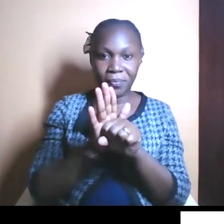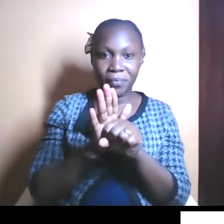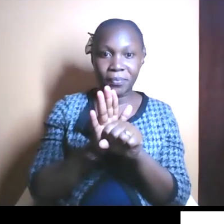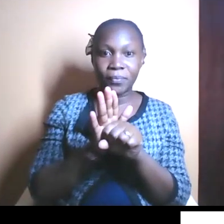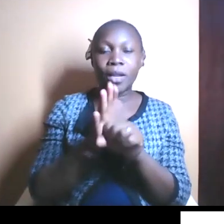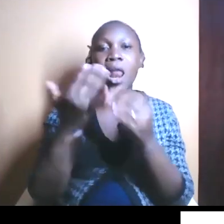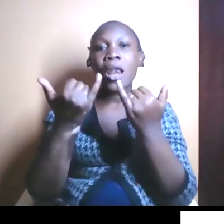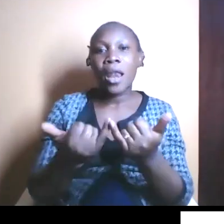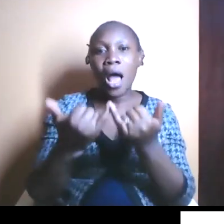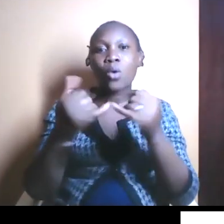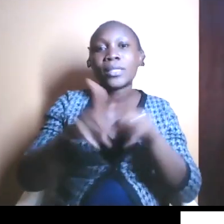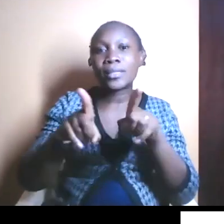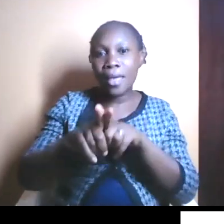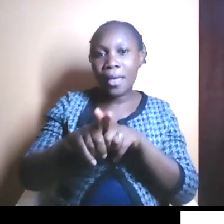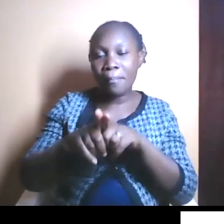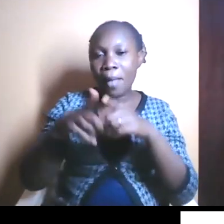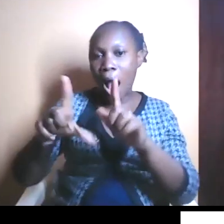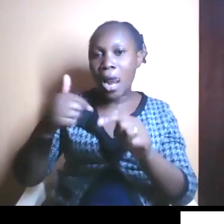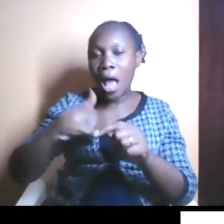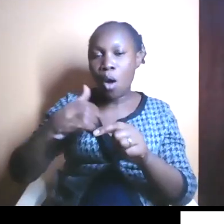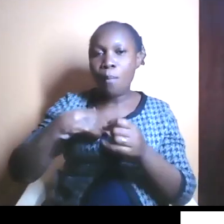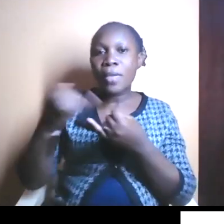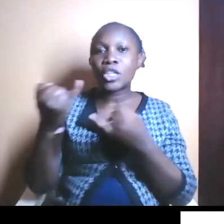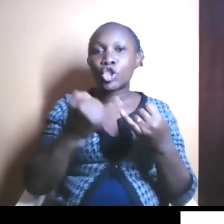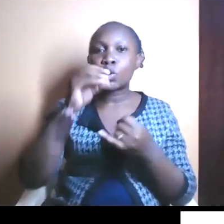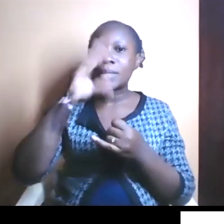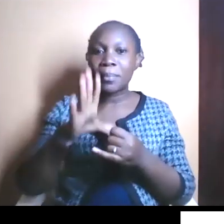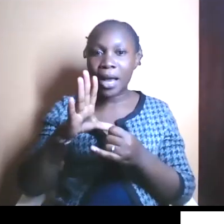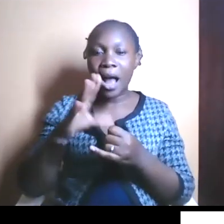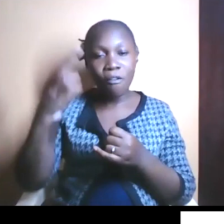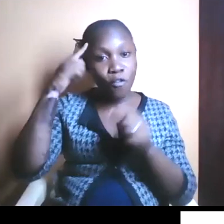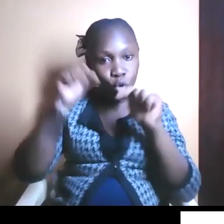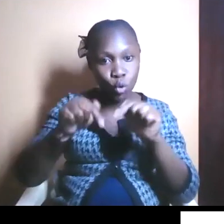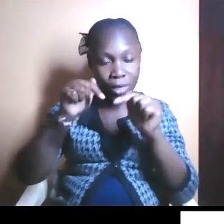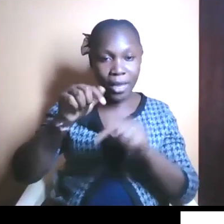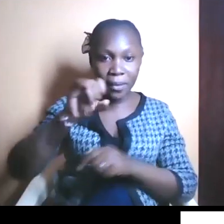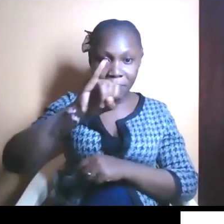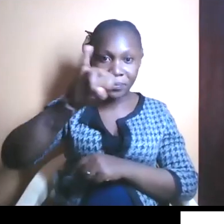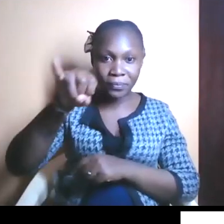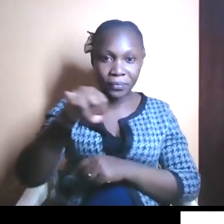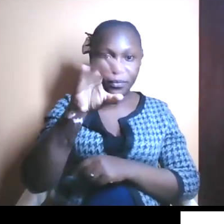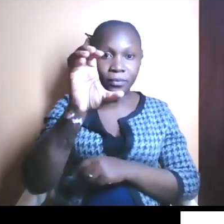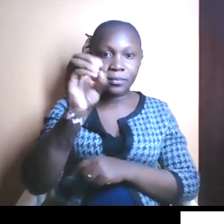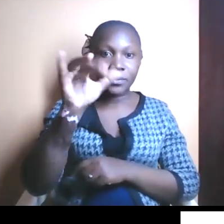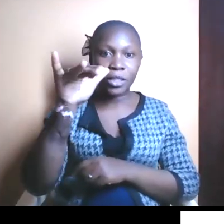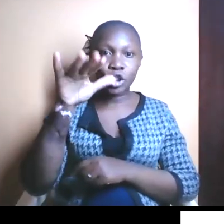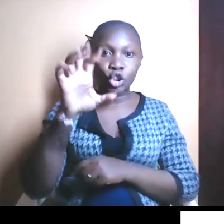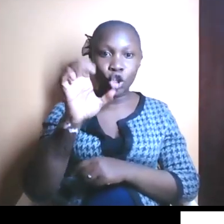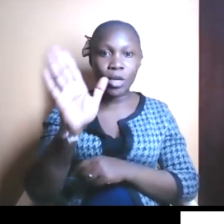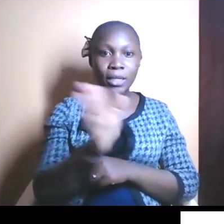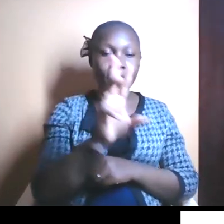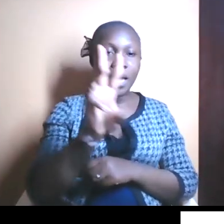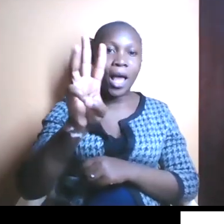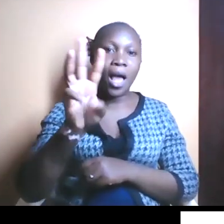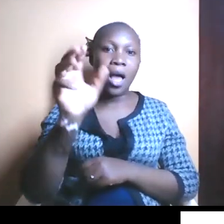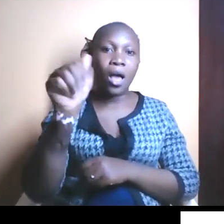me to also introduce the speaker of the day. Her name is Joyce Wangara with an I, not an E, Wangara Ngoge.